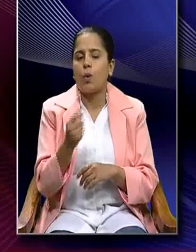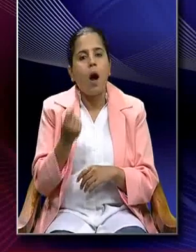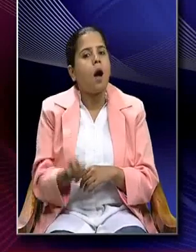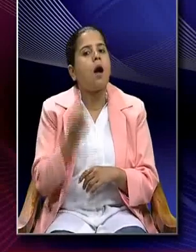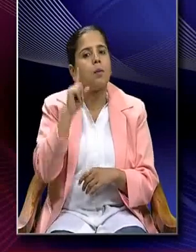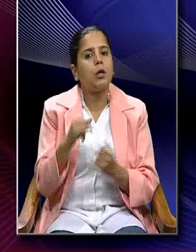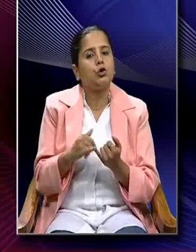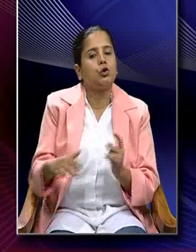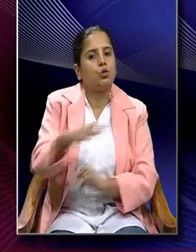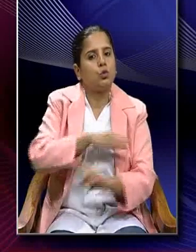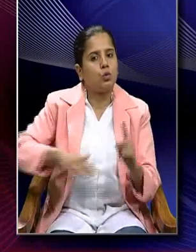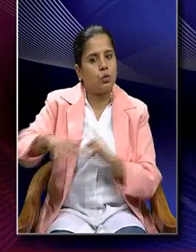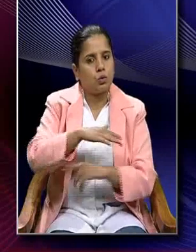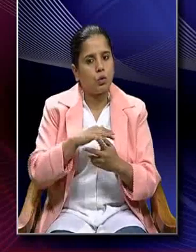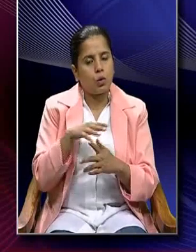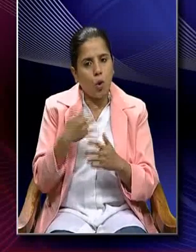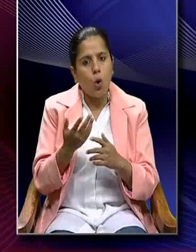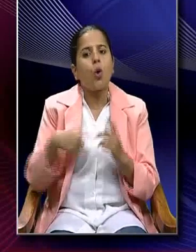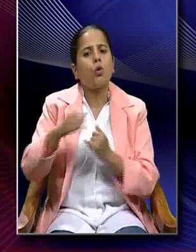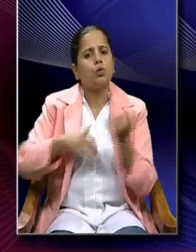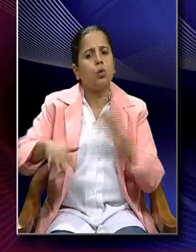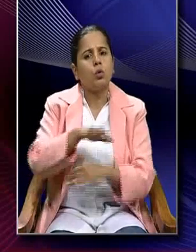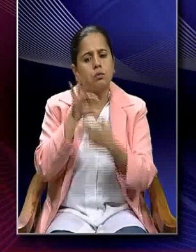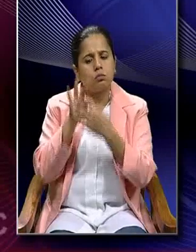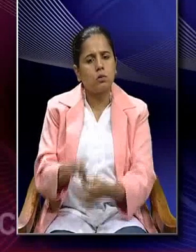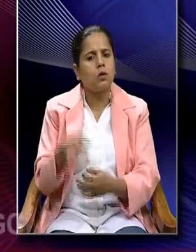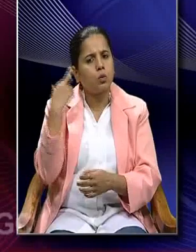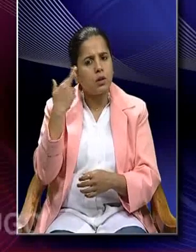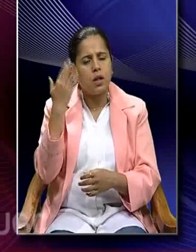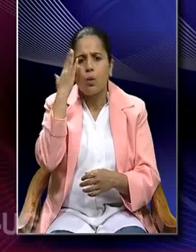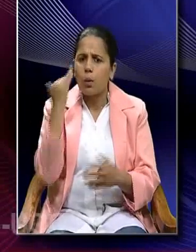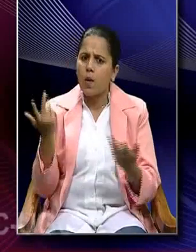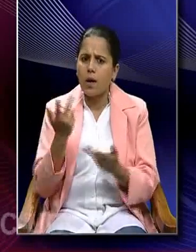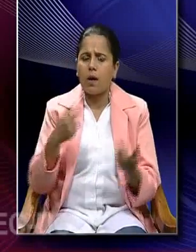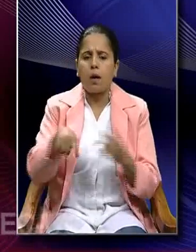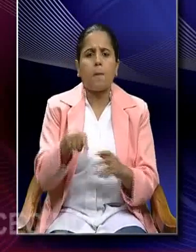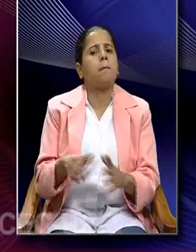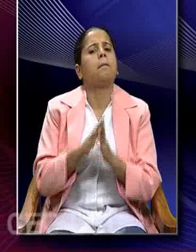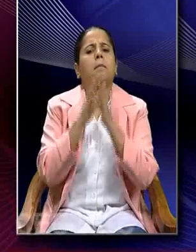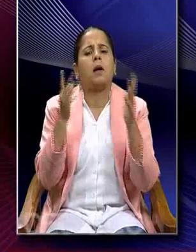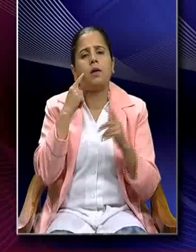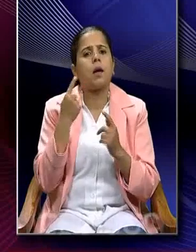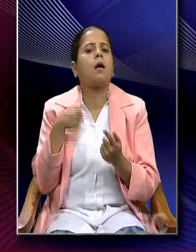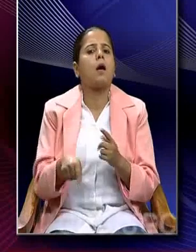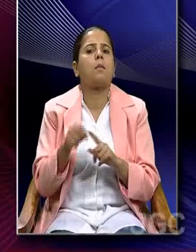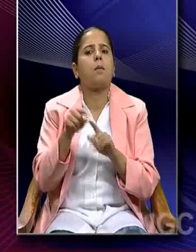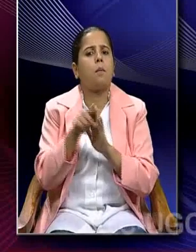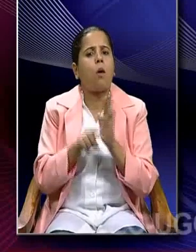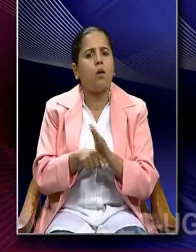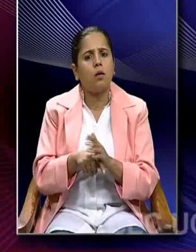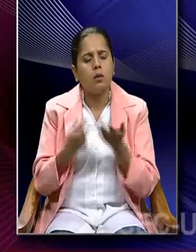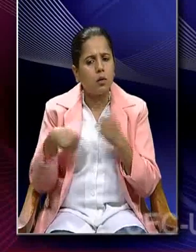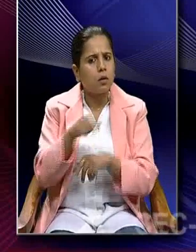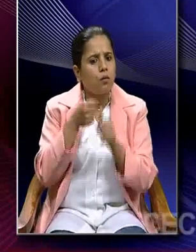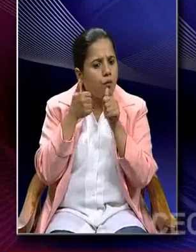social or the sociological reasons why there has been so much policy emphasis on